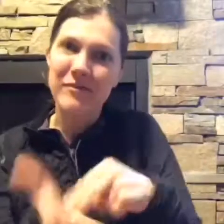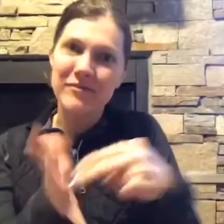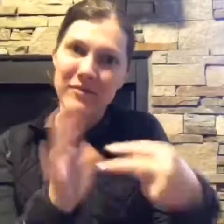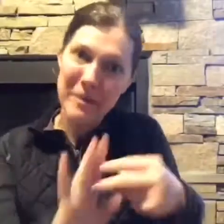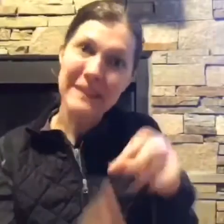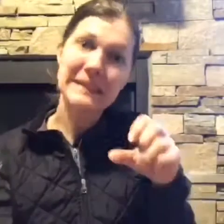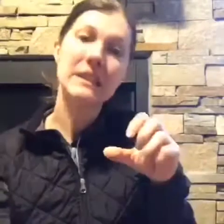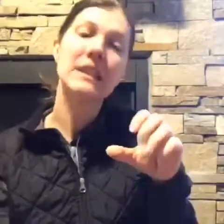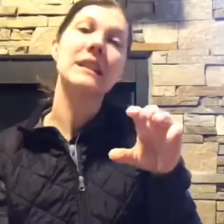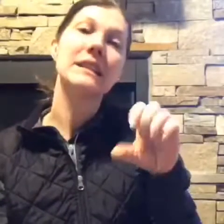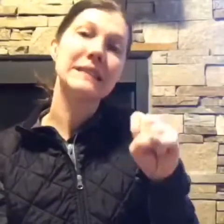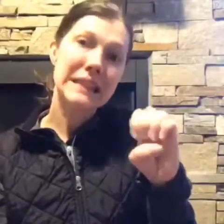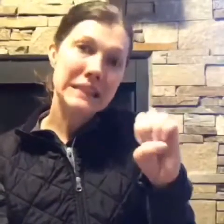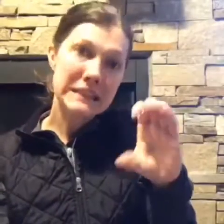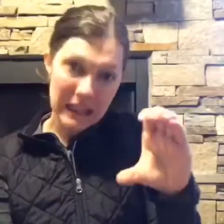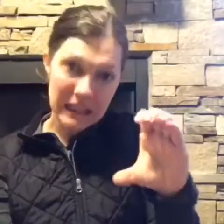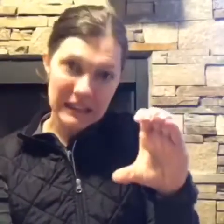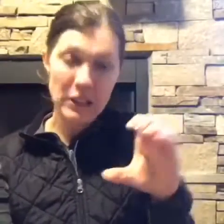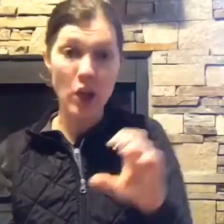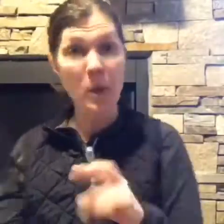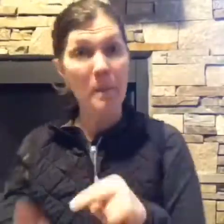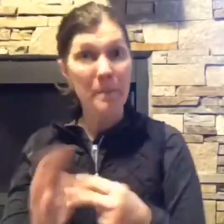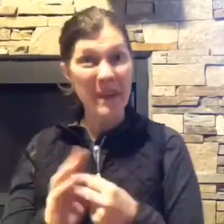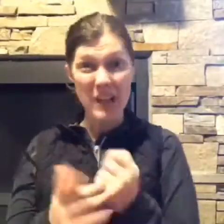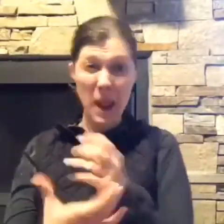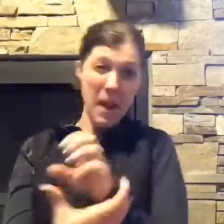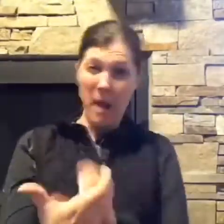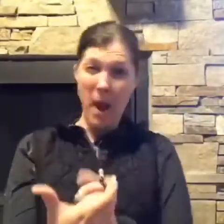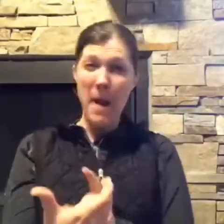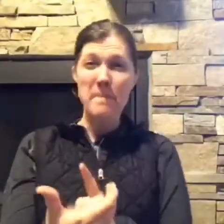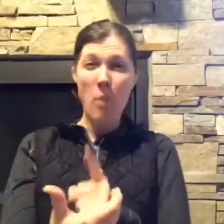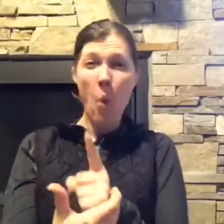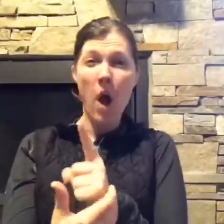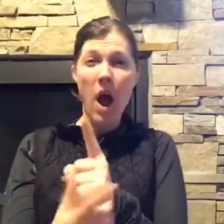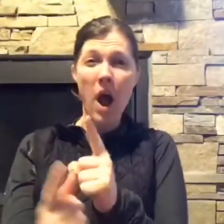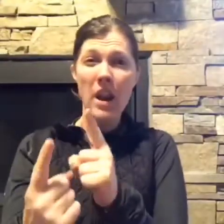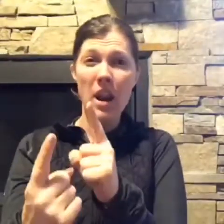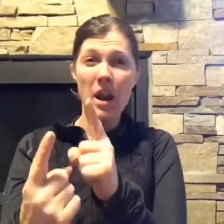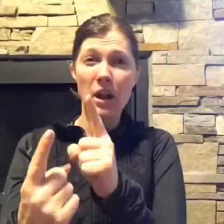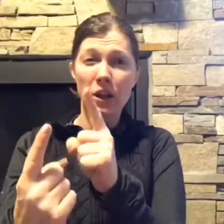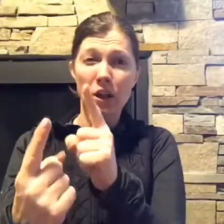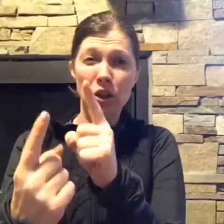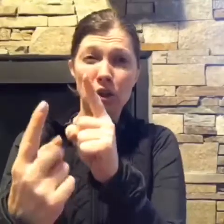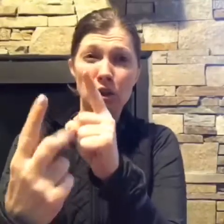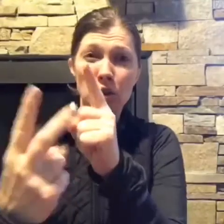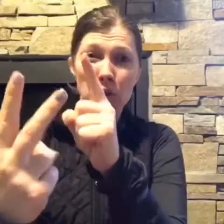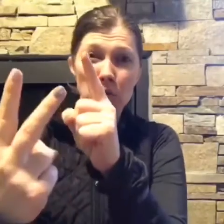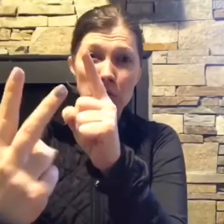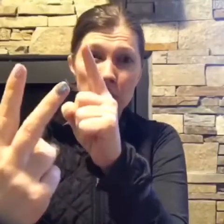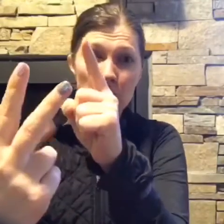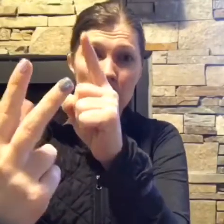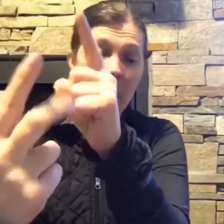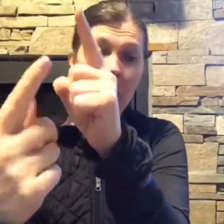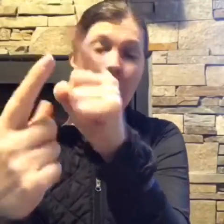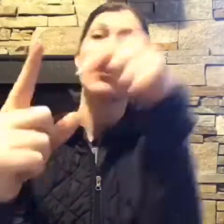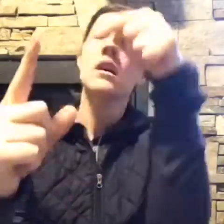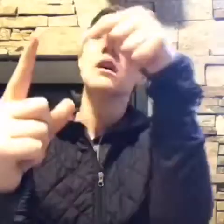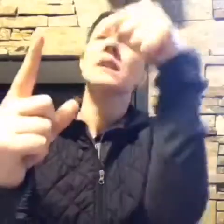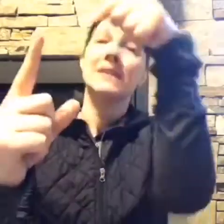105 feet in the air. It was 105 feet in the air. So the first water balloon was 105. The second water balloon, about